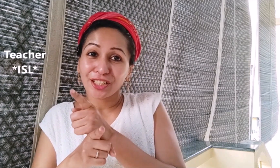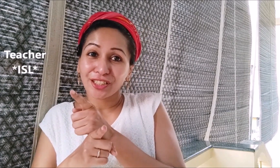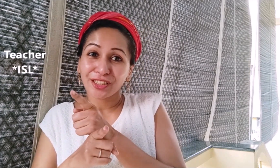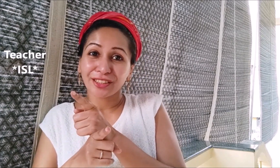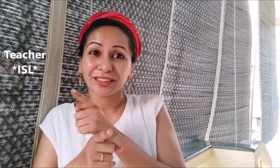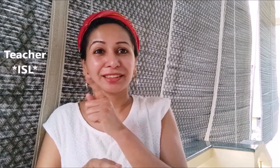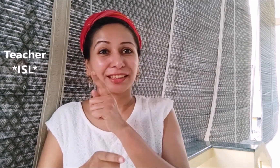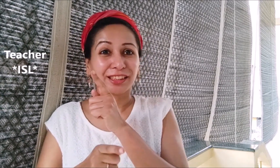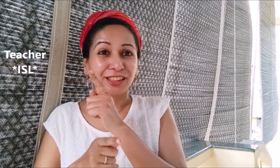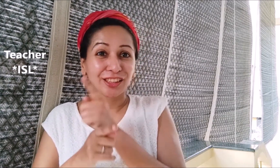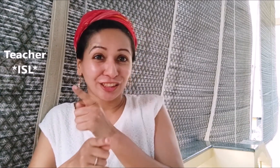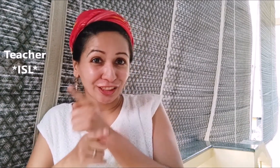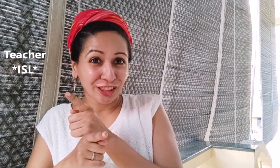Teacher, teacher,